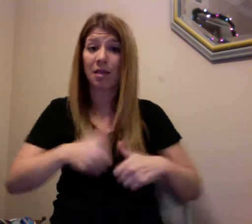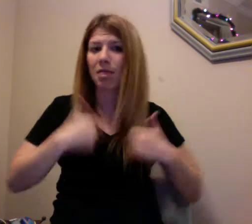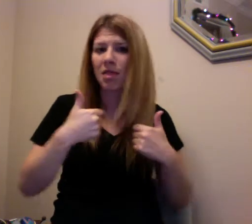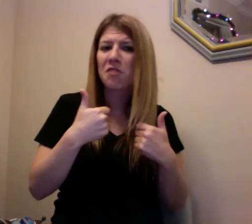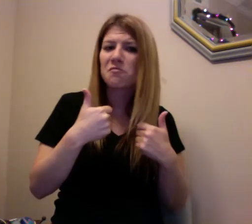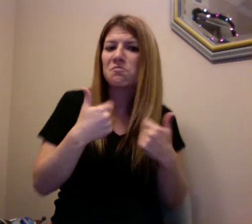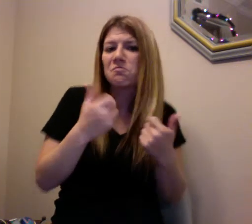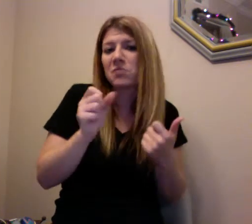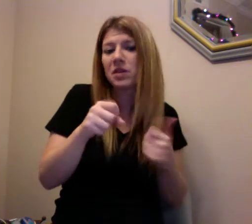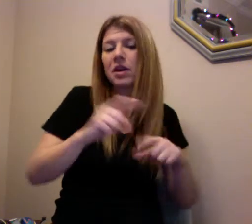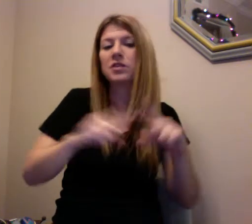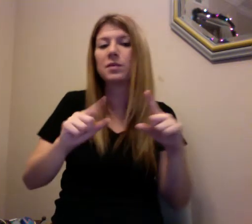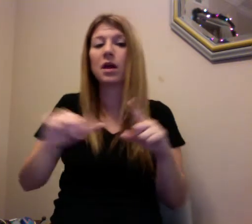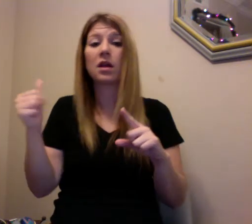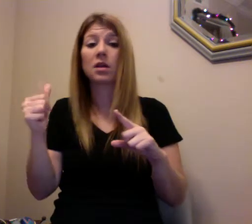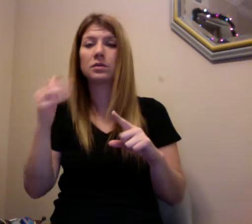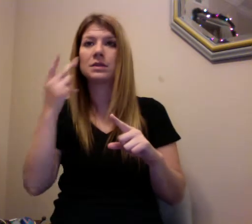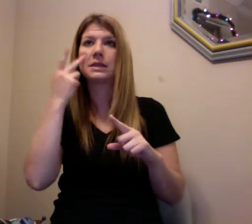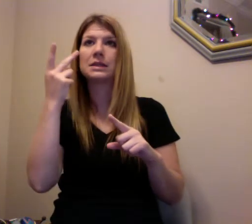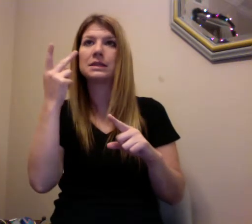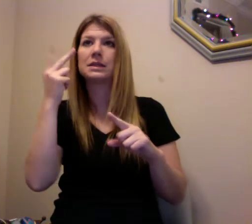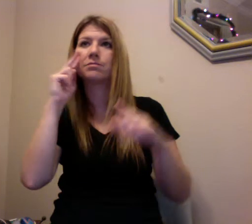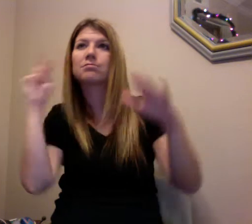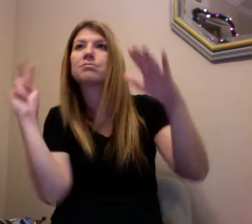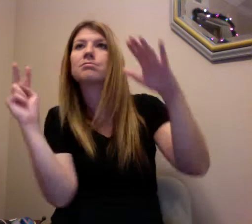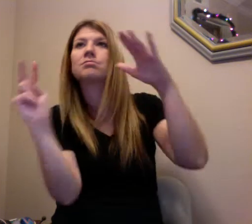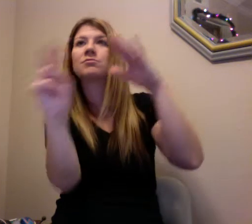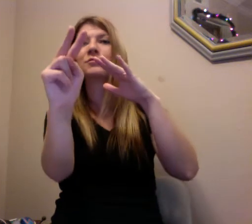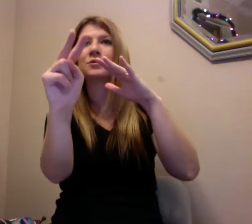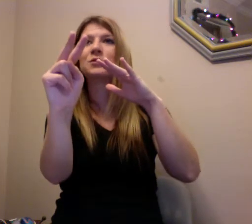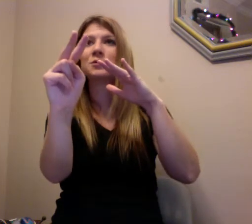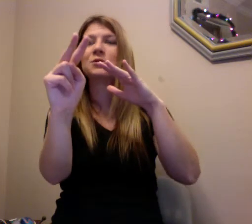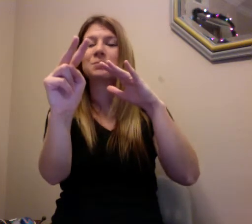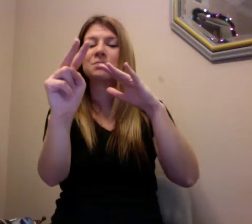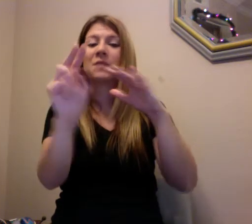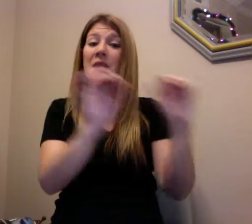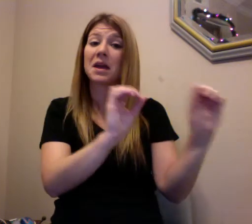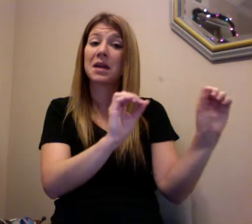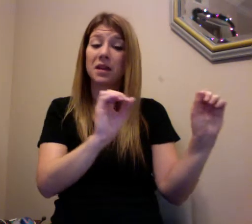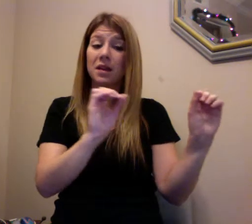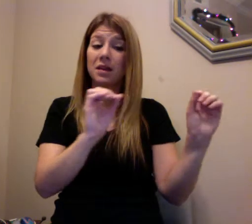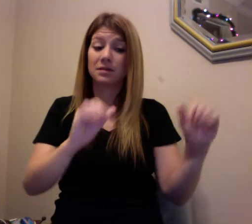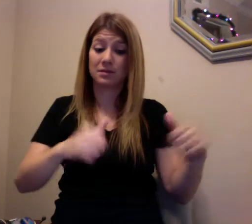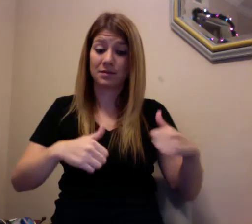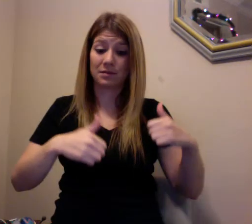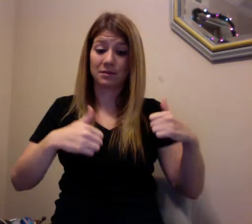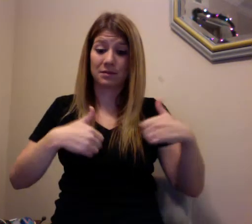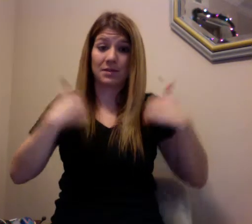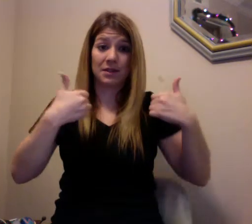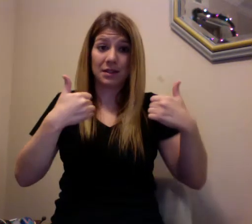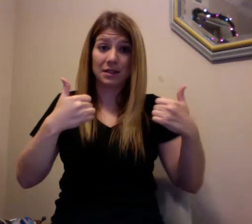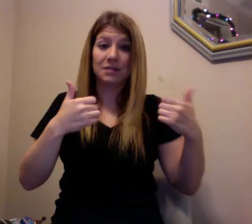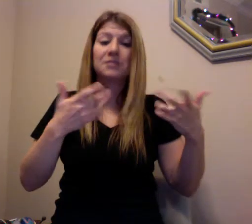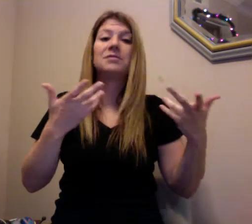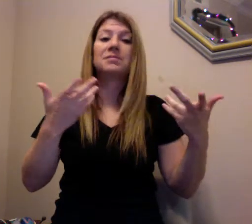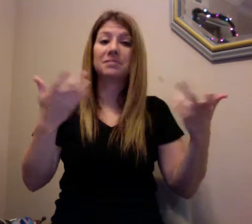and live differently. I challenge you guys that are flying today. Imagine the same thing happens